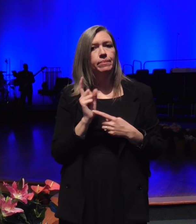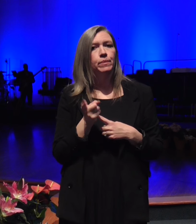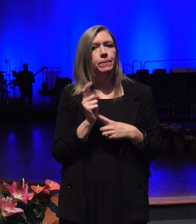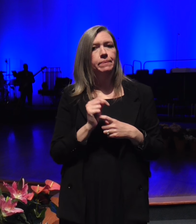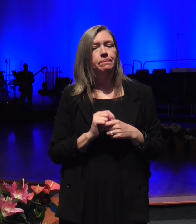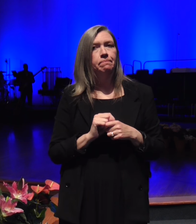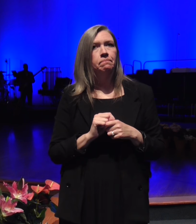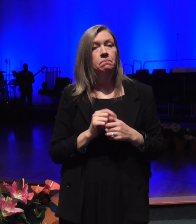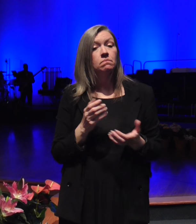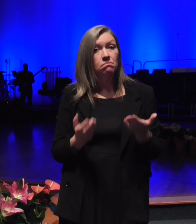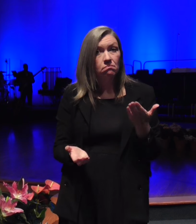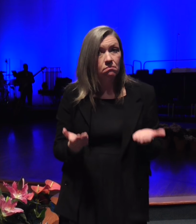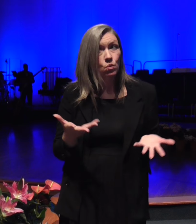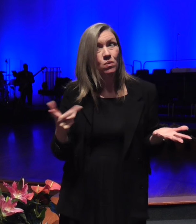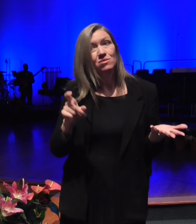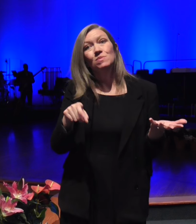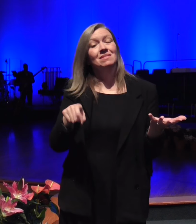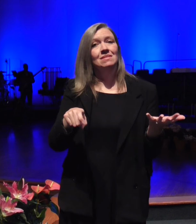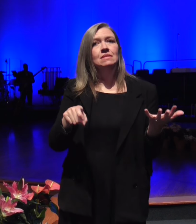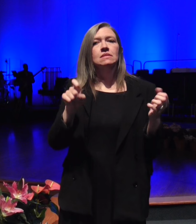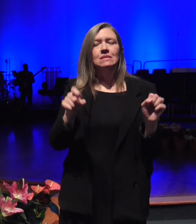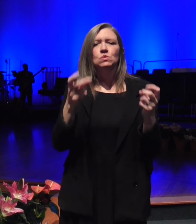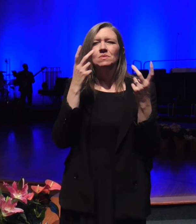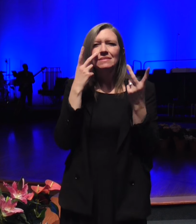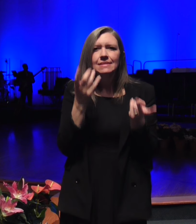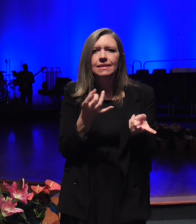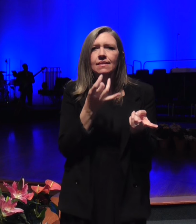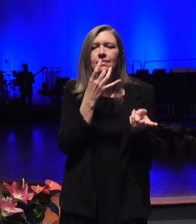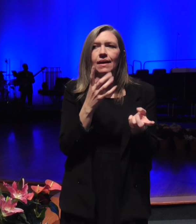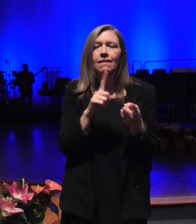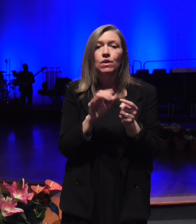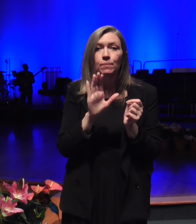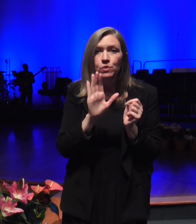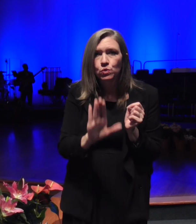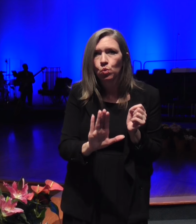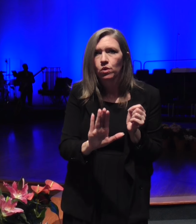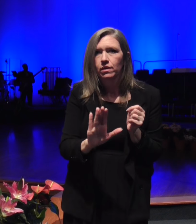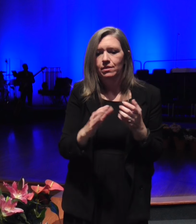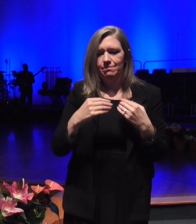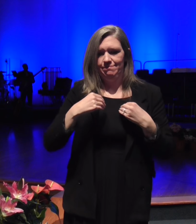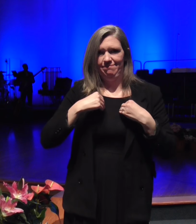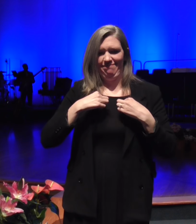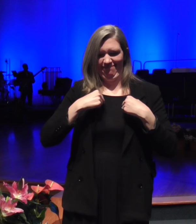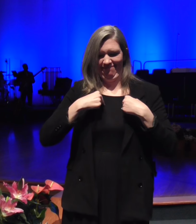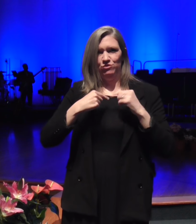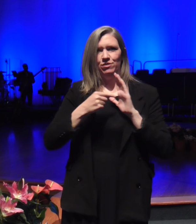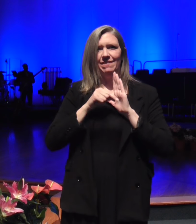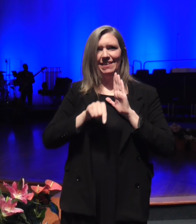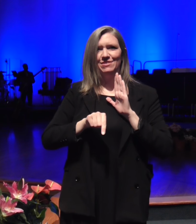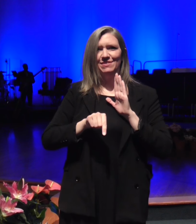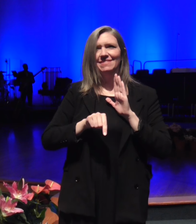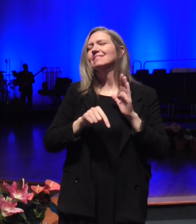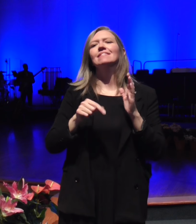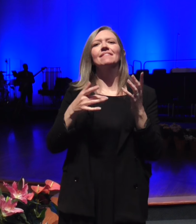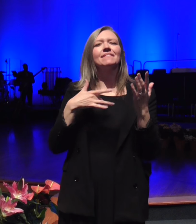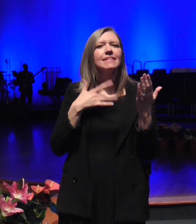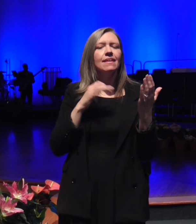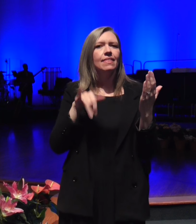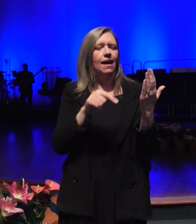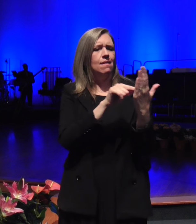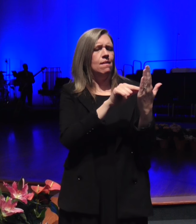need is to begin to see the light of your own reflection. Feel that light of your own